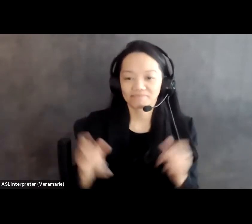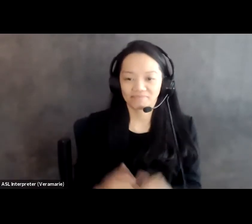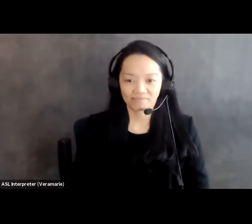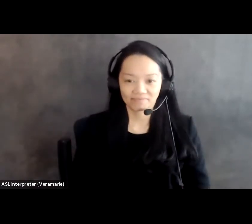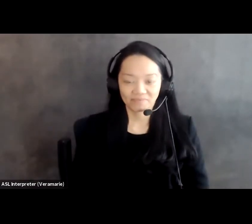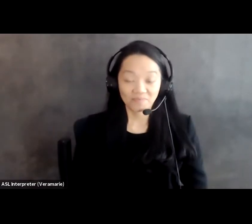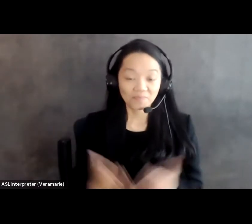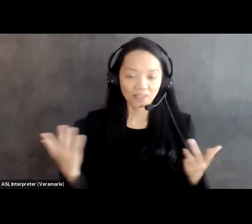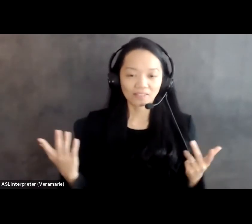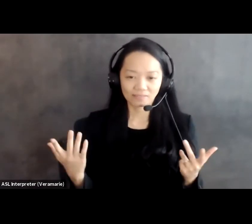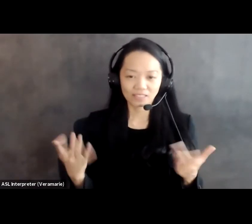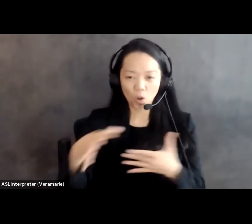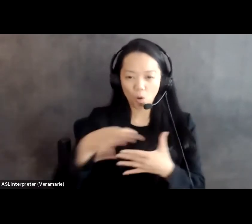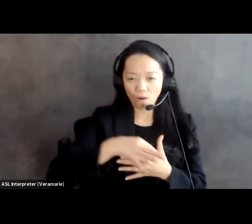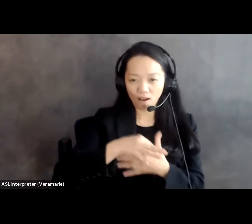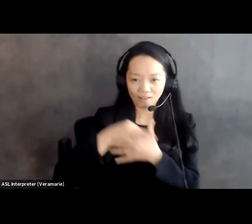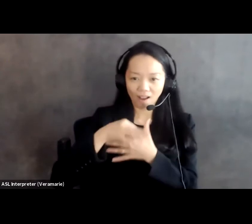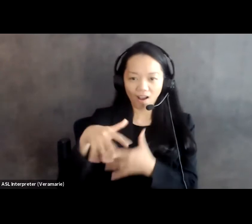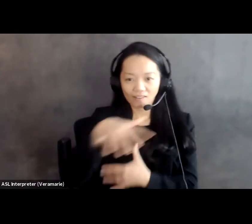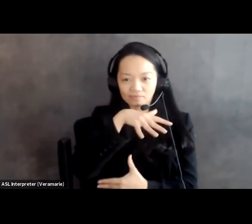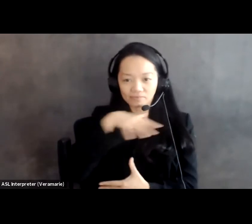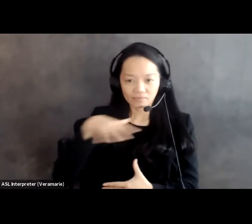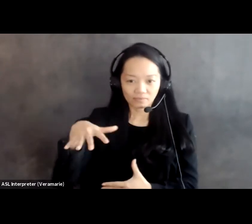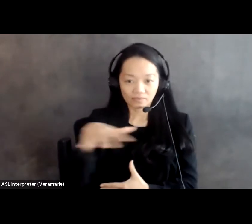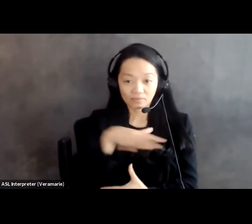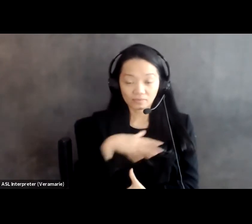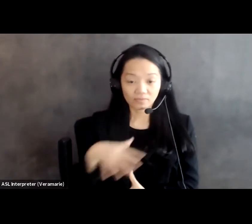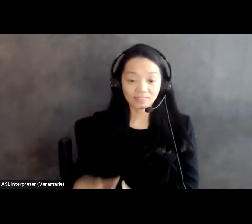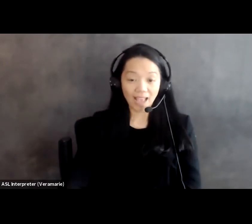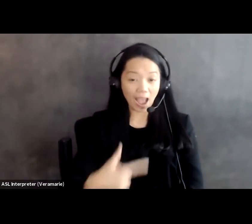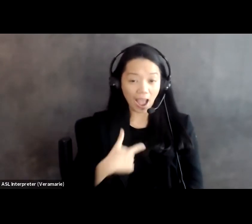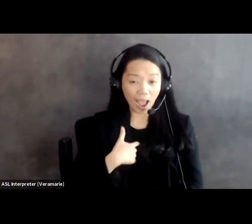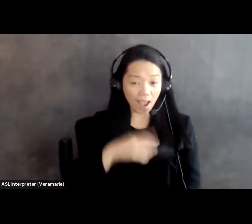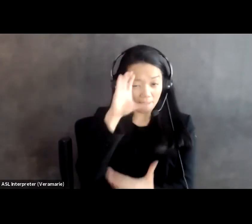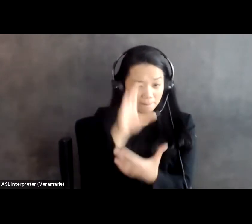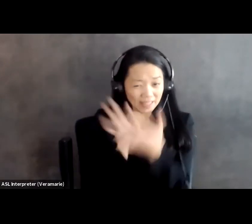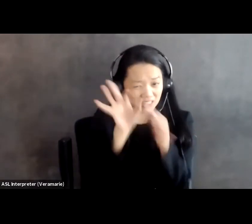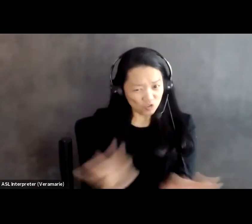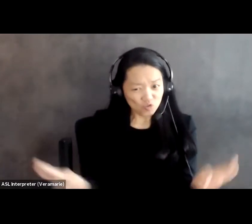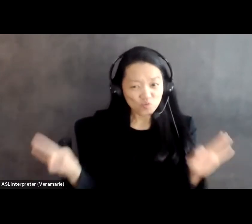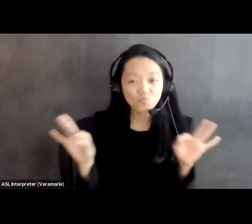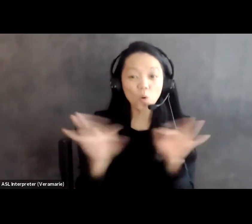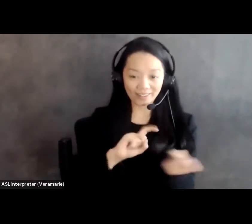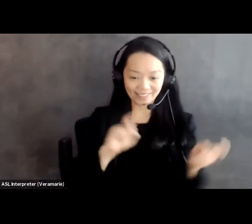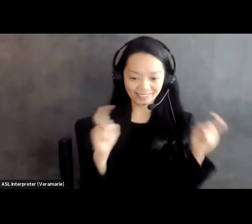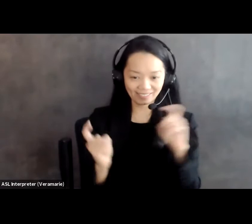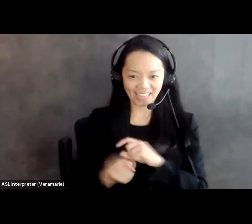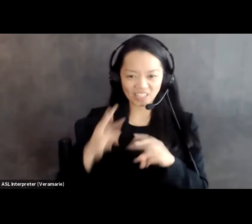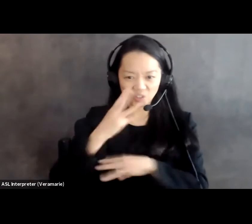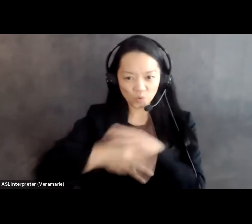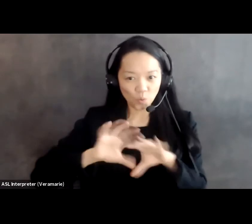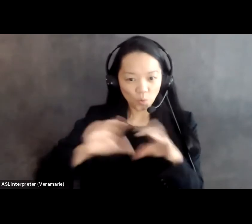in a context that I believe is critically important to make change in this world. And it goes like